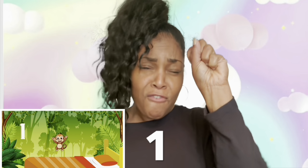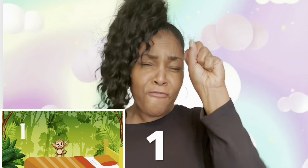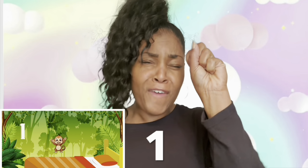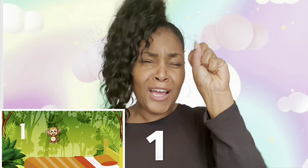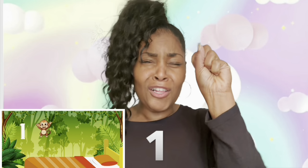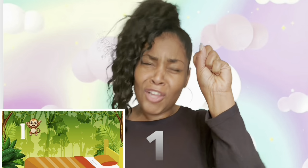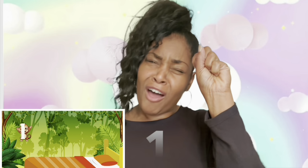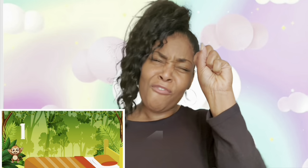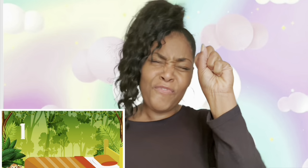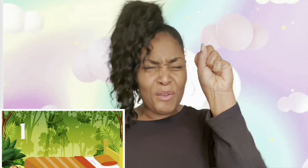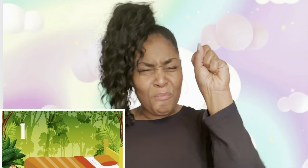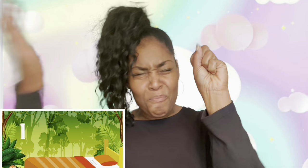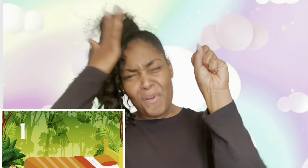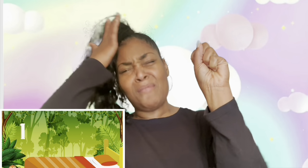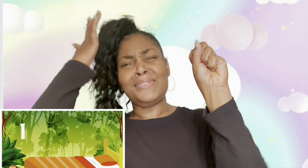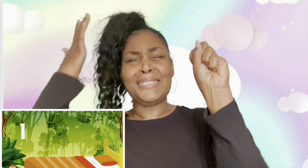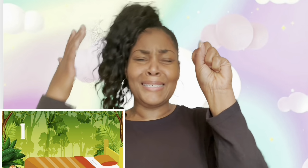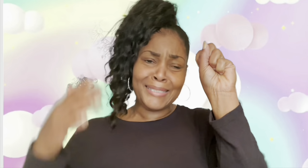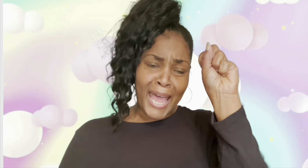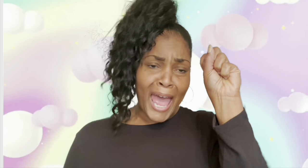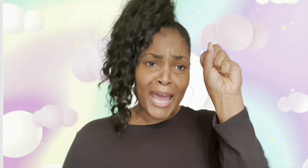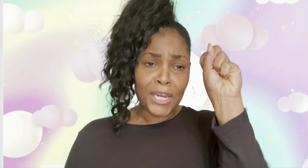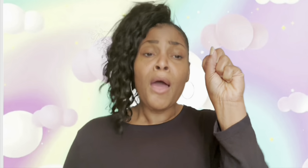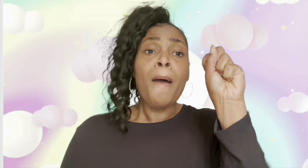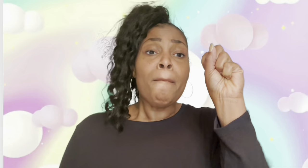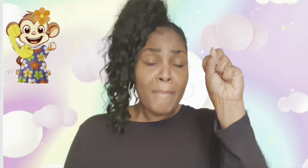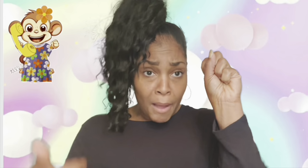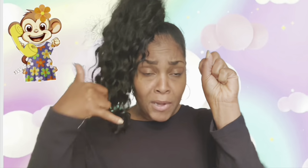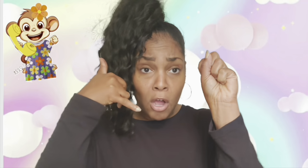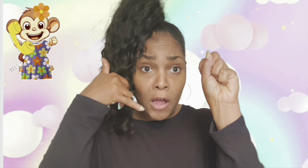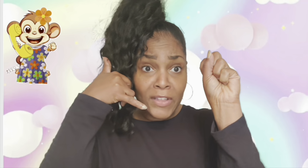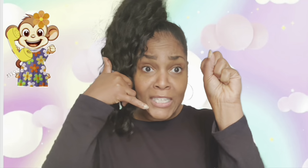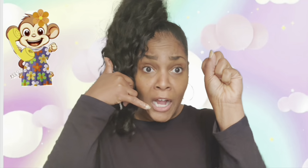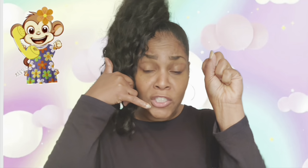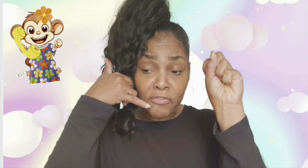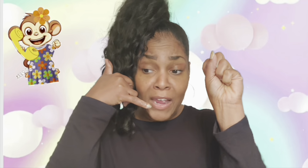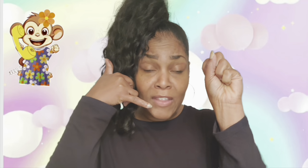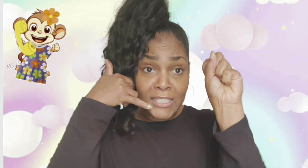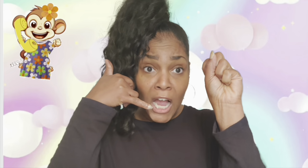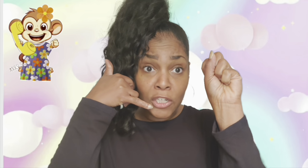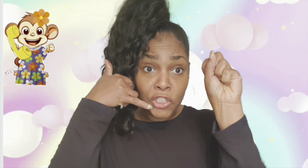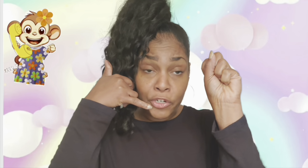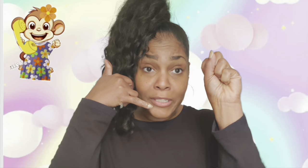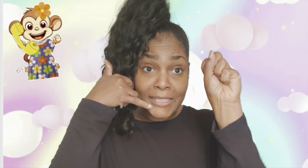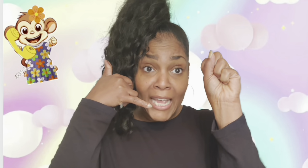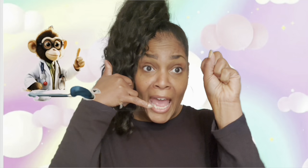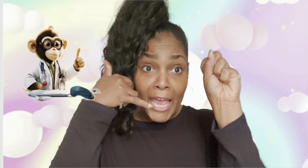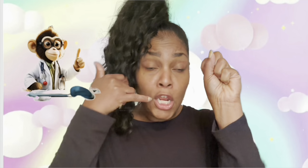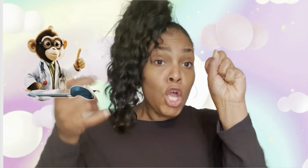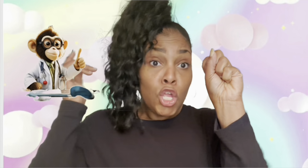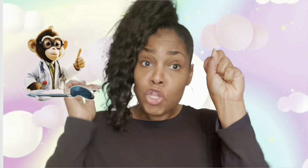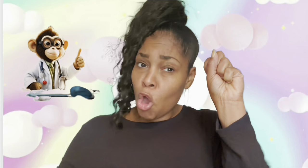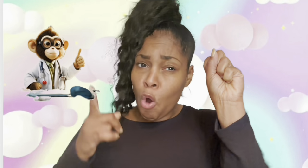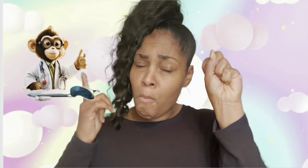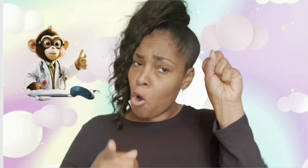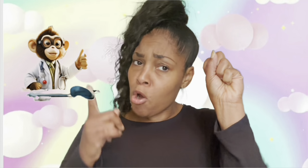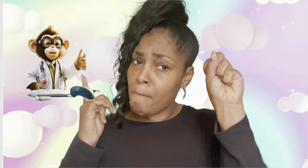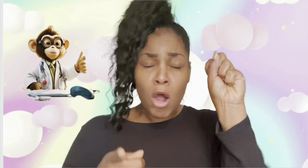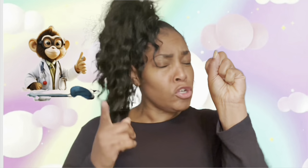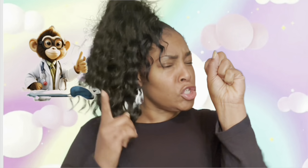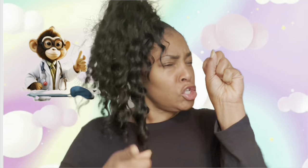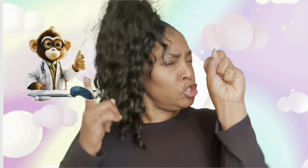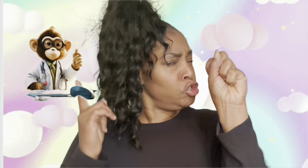He fell off and bumped his head. Mama called the doctor and the doctor said, no